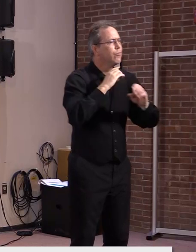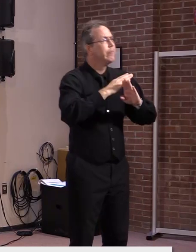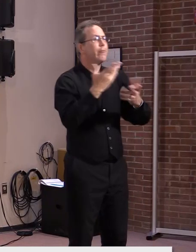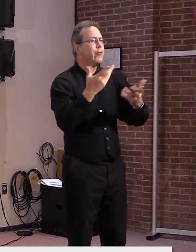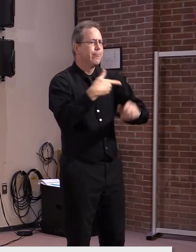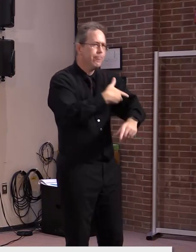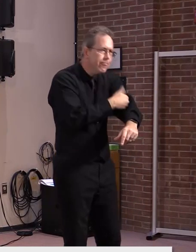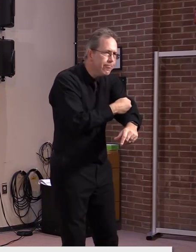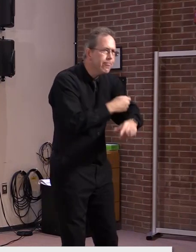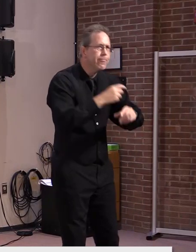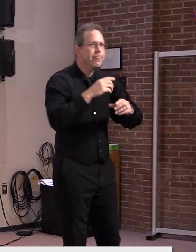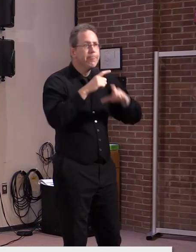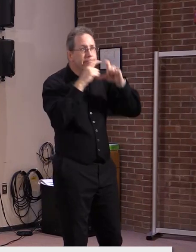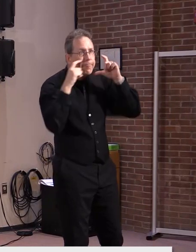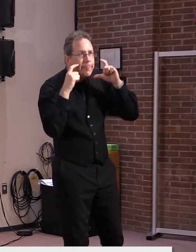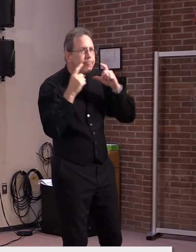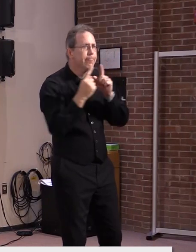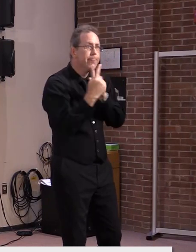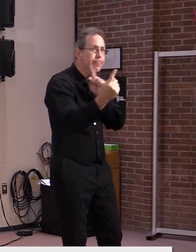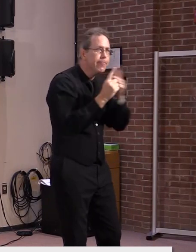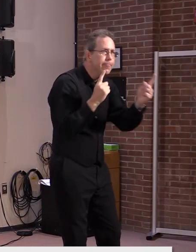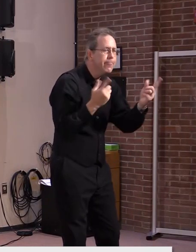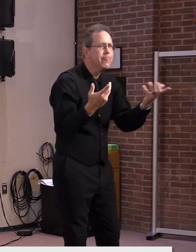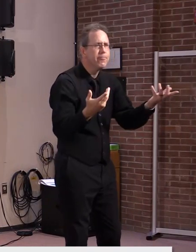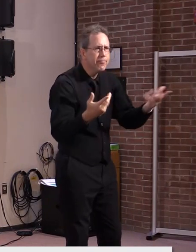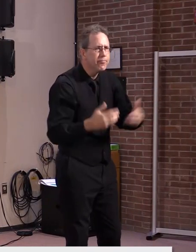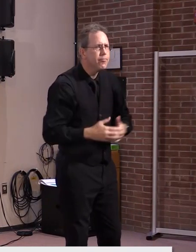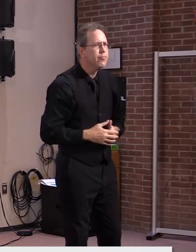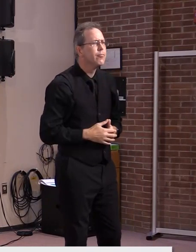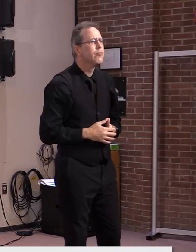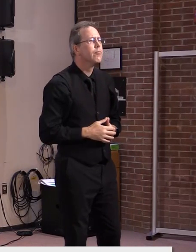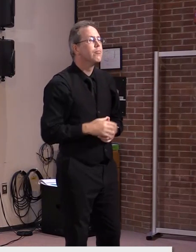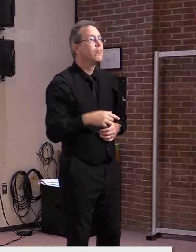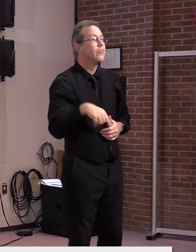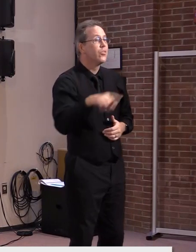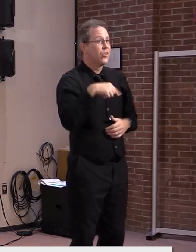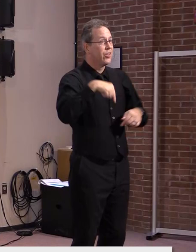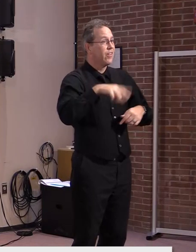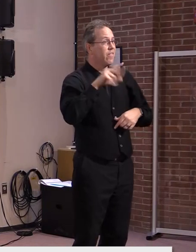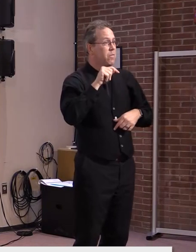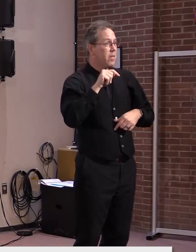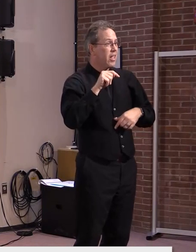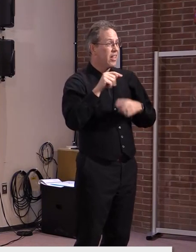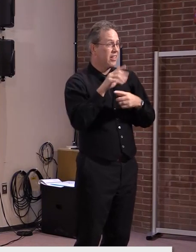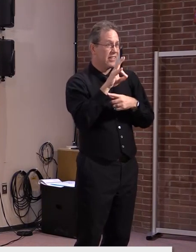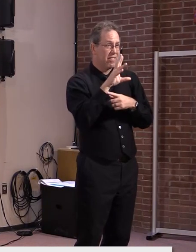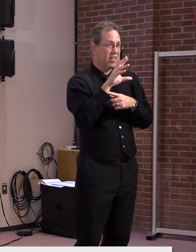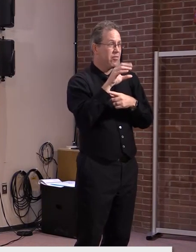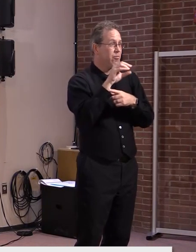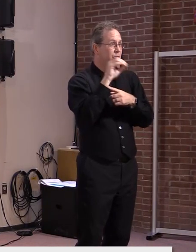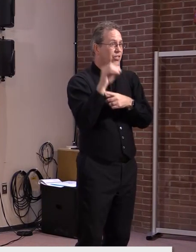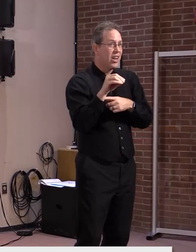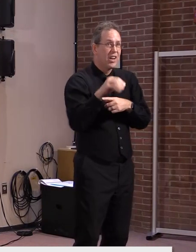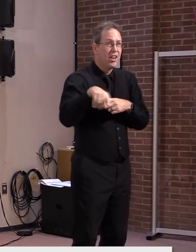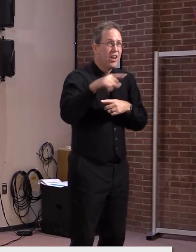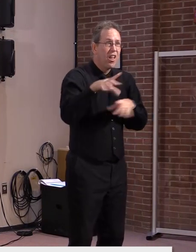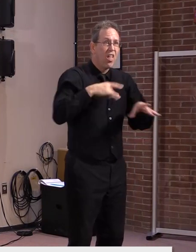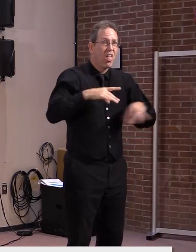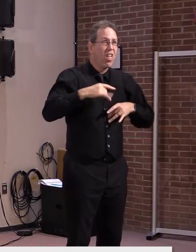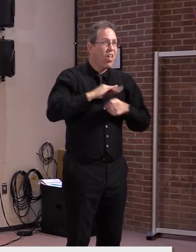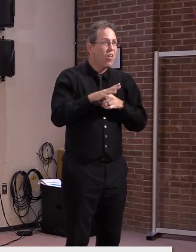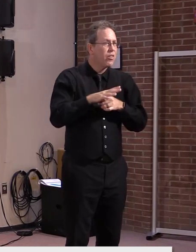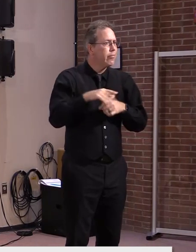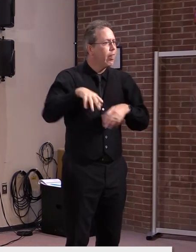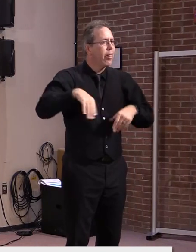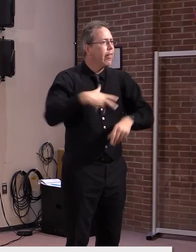of Vermont's reported positive cases are among unvaccinated individuals. Predominantly, these are people who